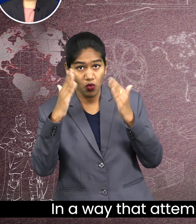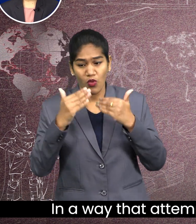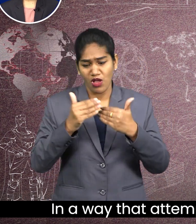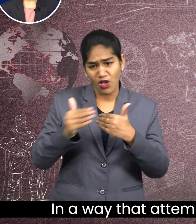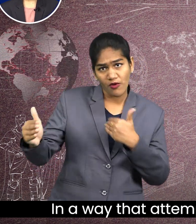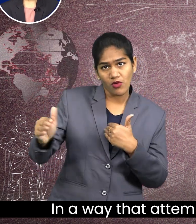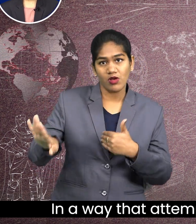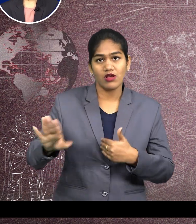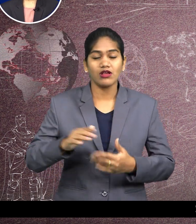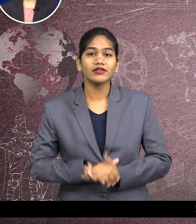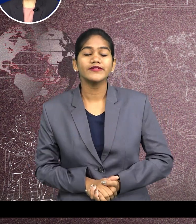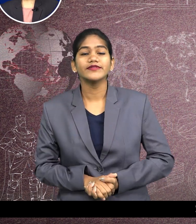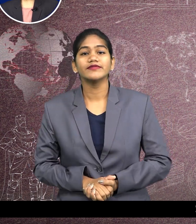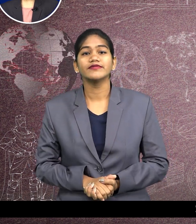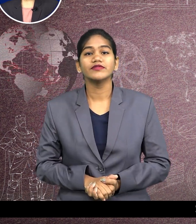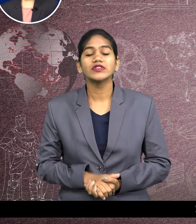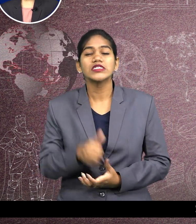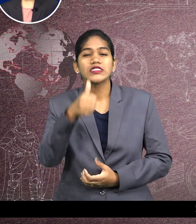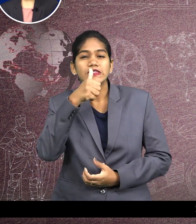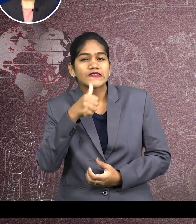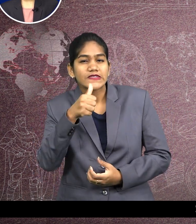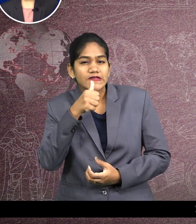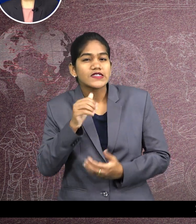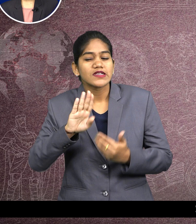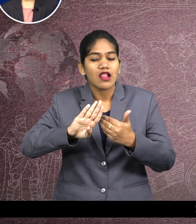secretively,